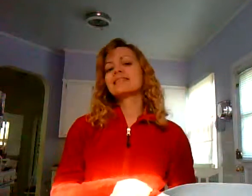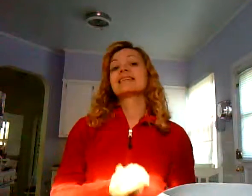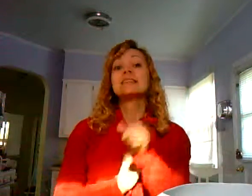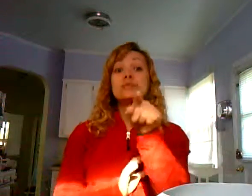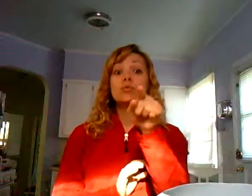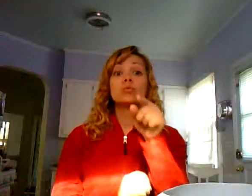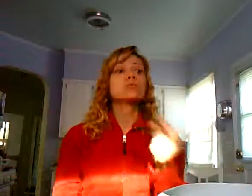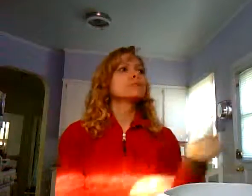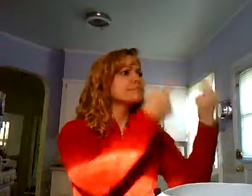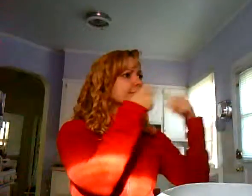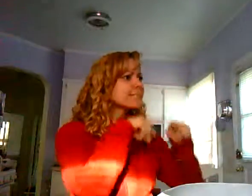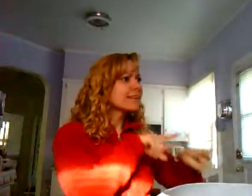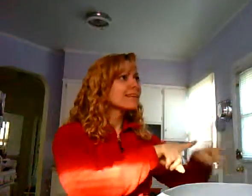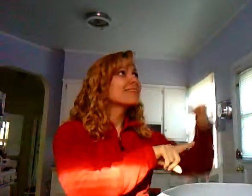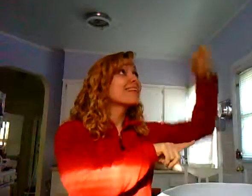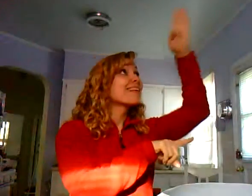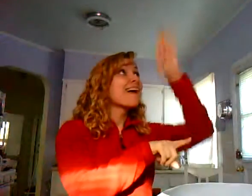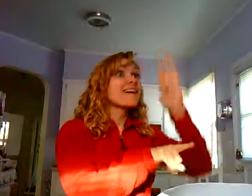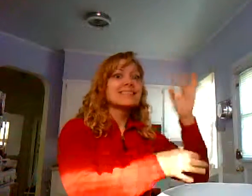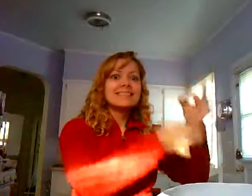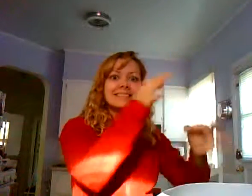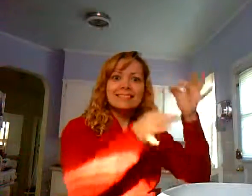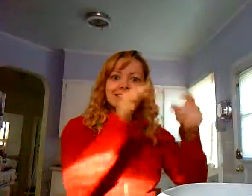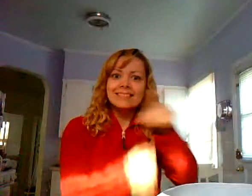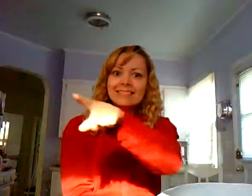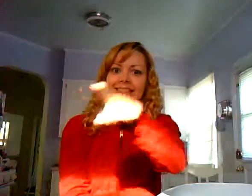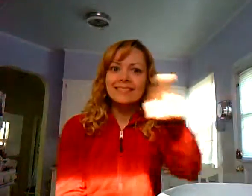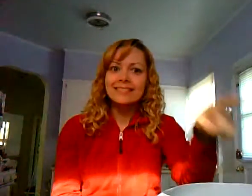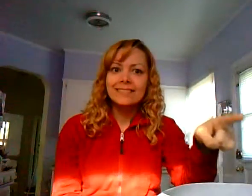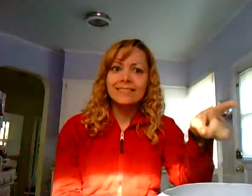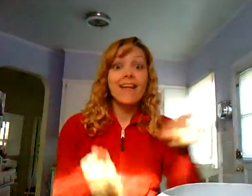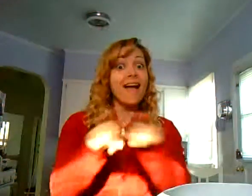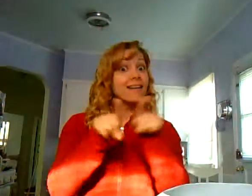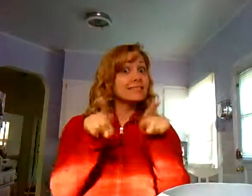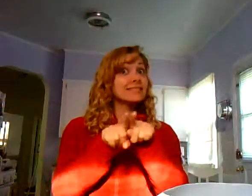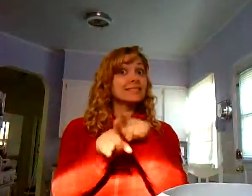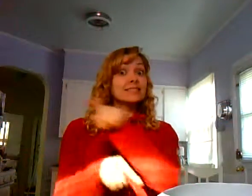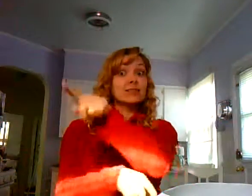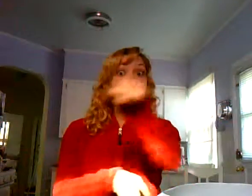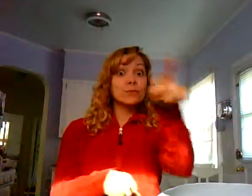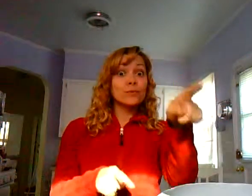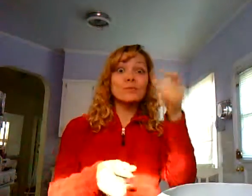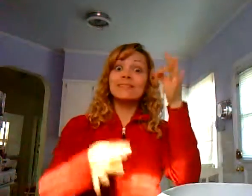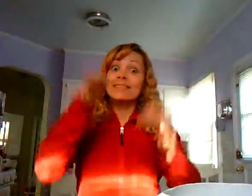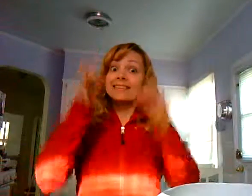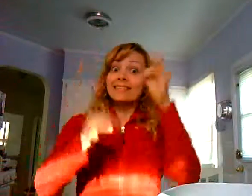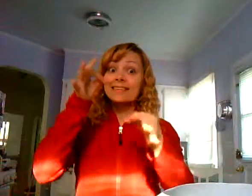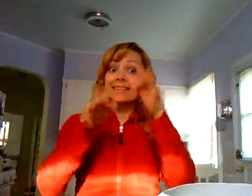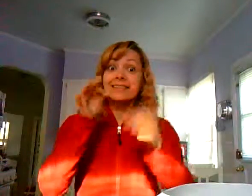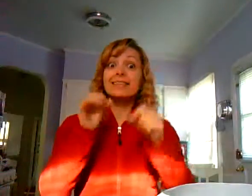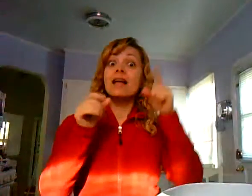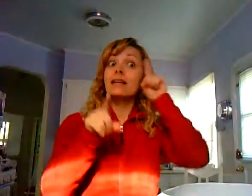prayer list. See what people are praying about. Think. And let God do the judging. If you